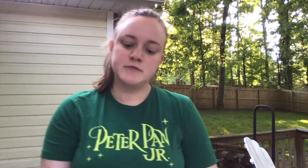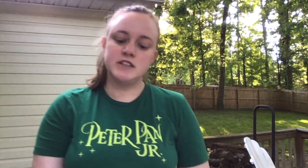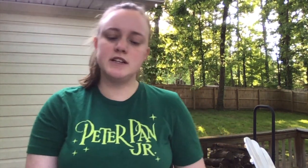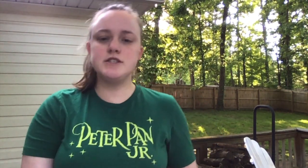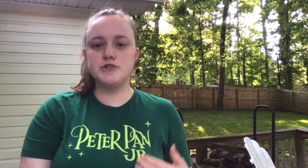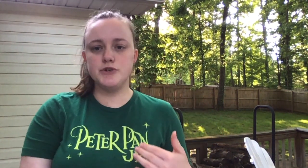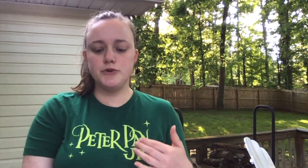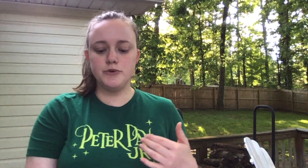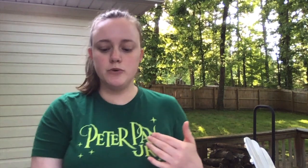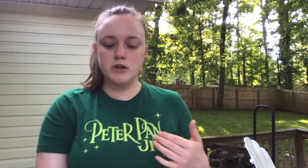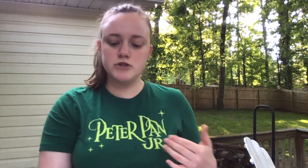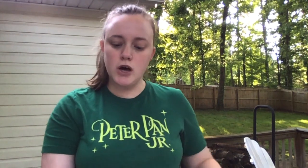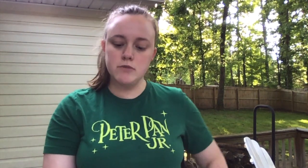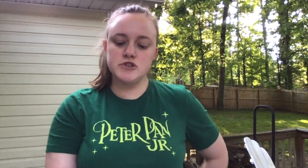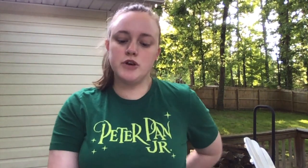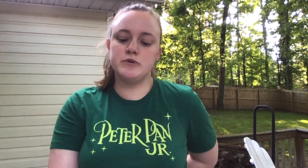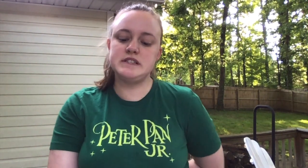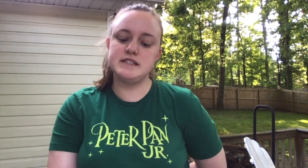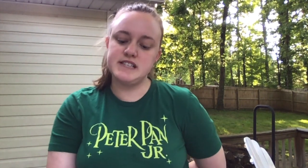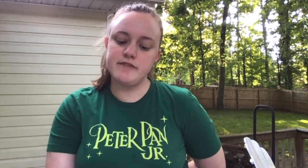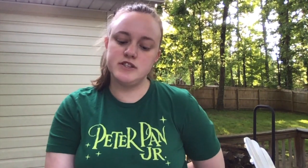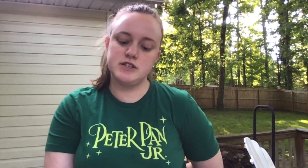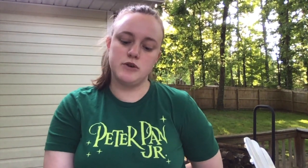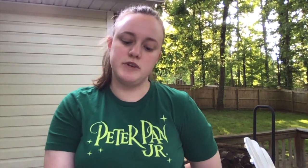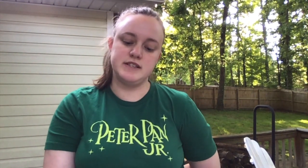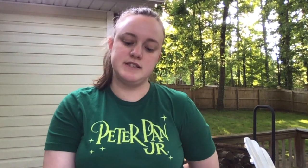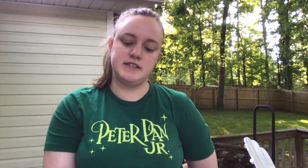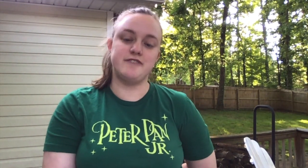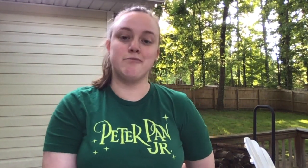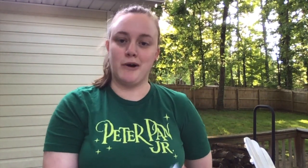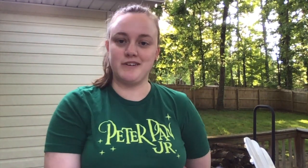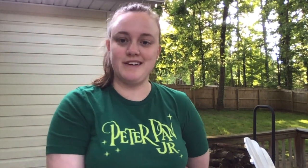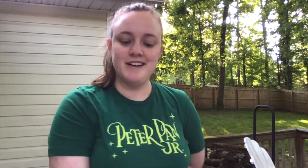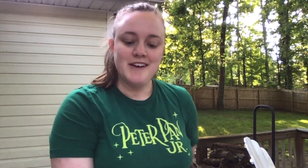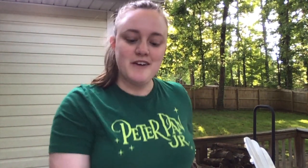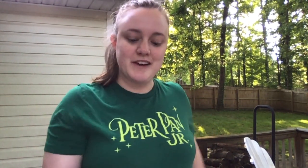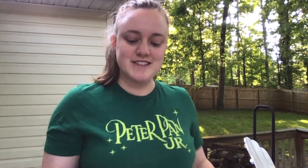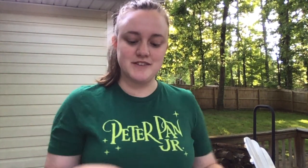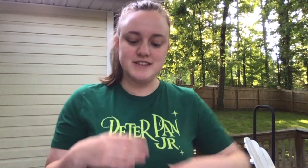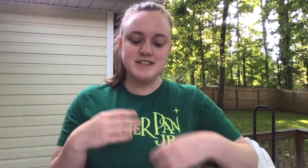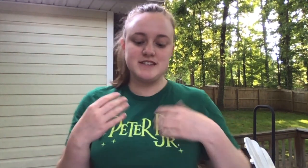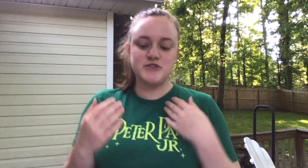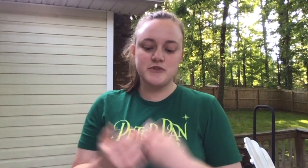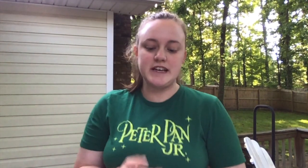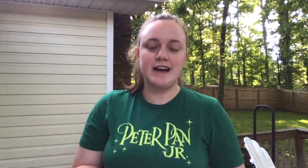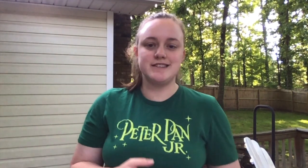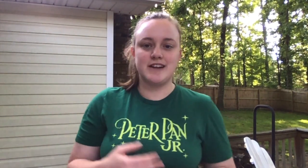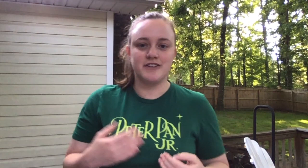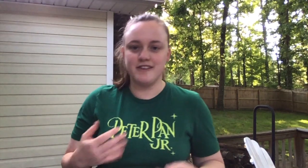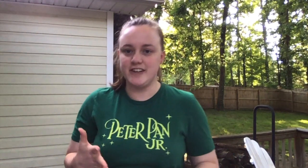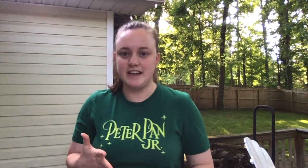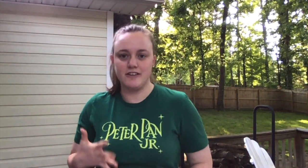let's do Tom Jones, David Stone, and Steve Martin. Okay, so this is 3 guys that are living together. They're